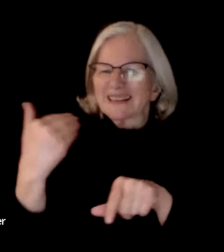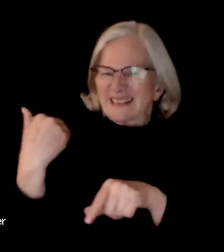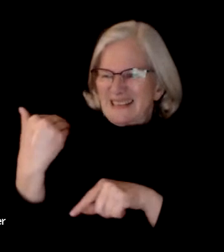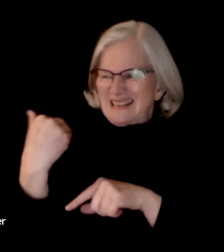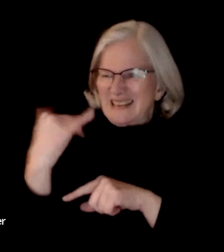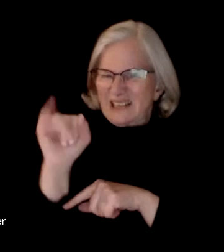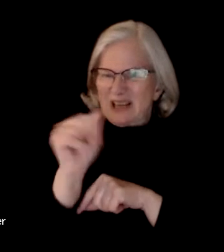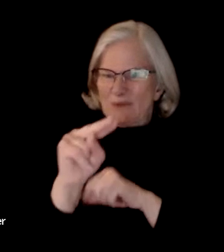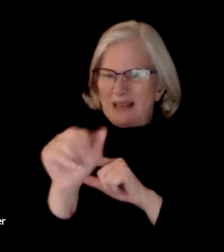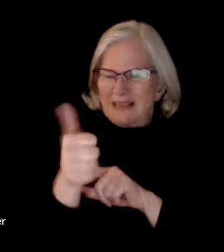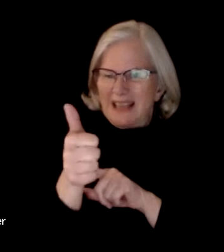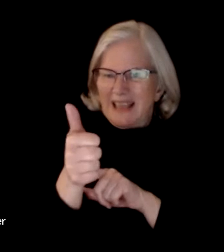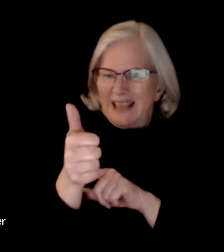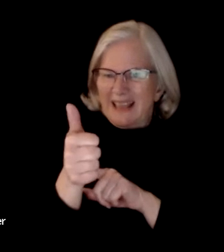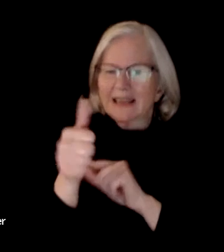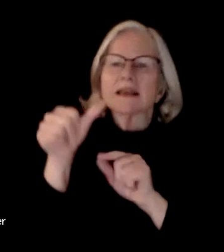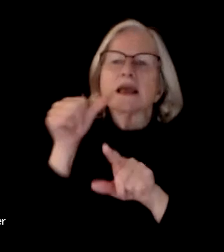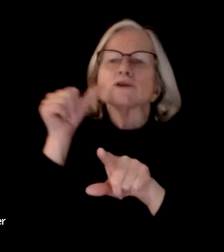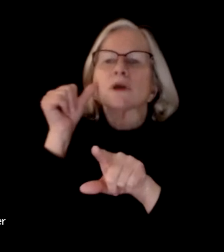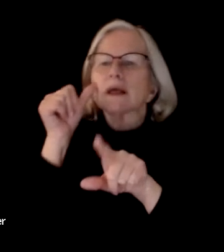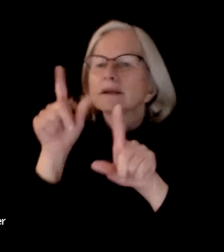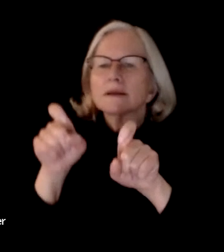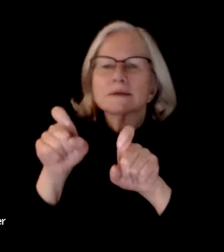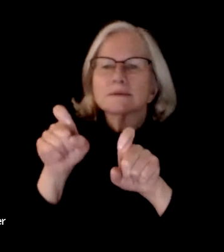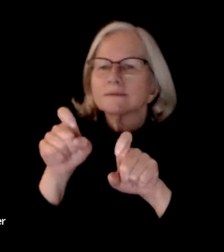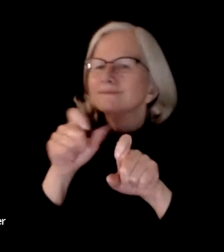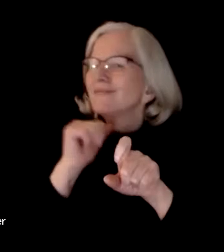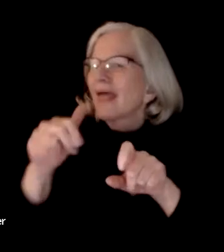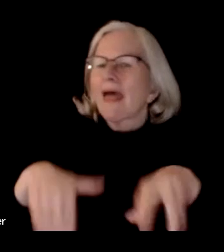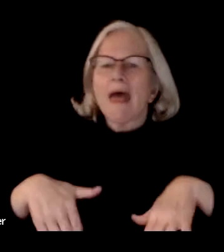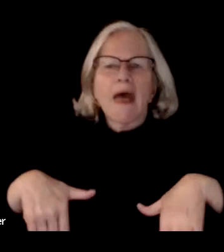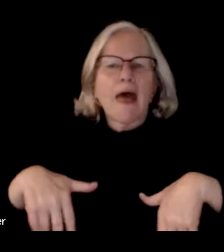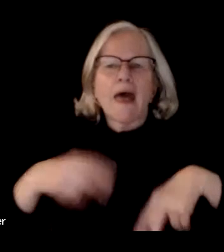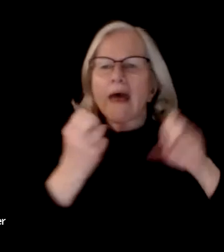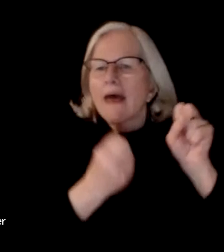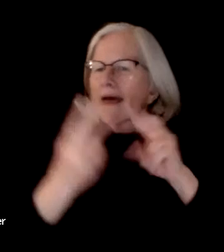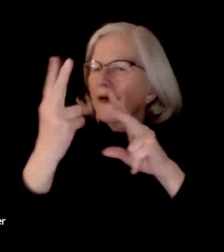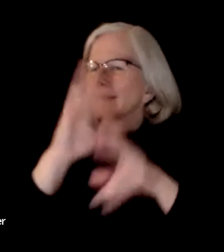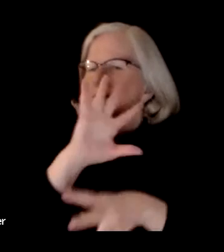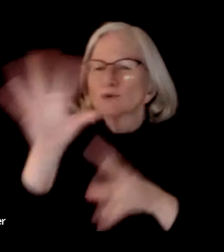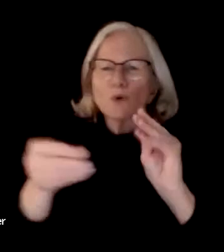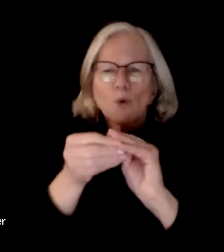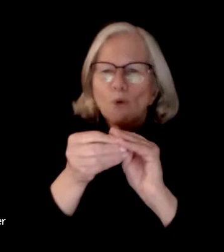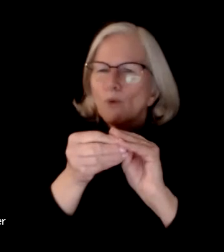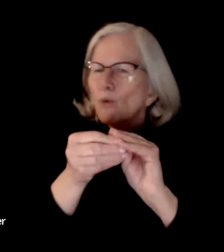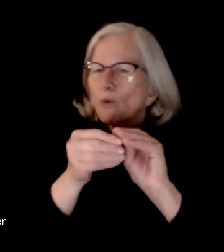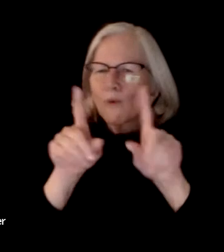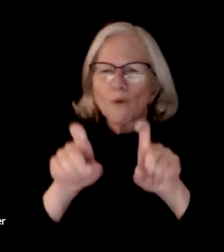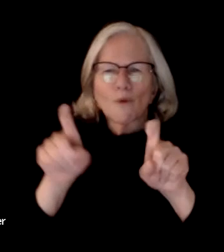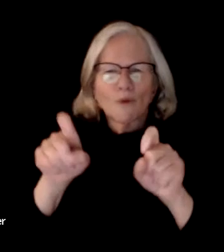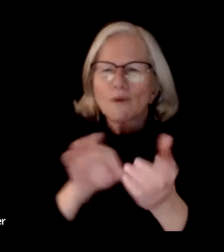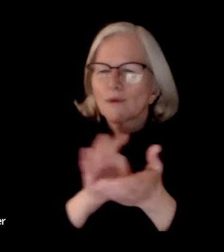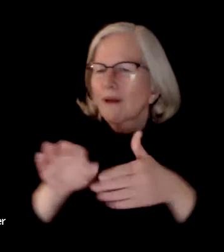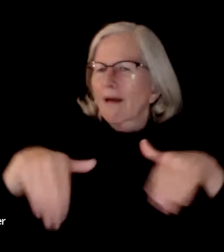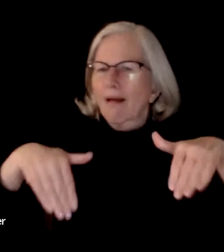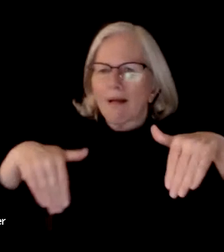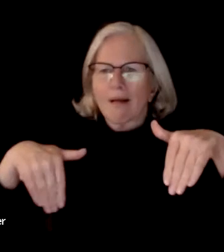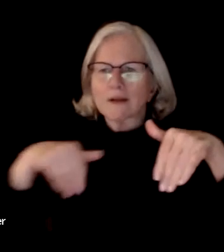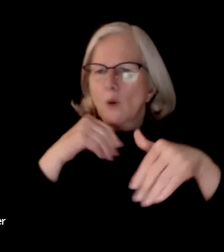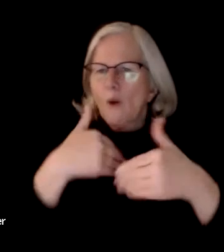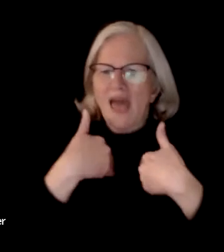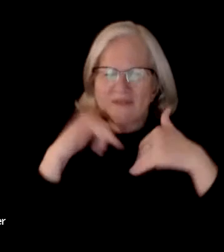2021 or yesterday, not making it into the test counts for the website today. So